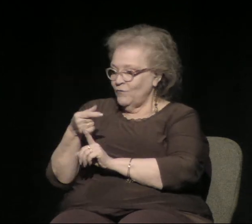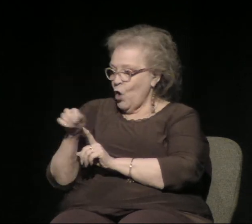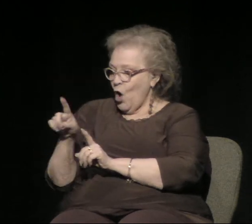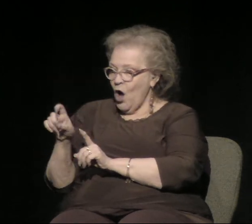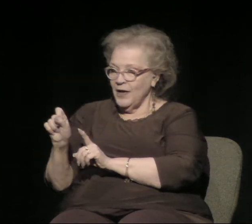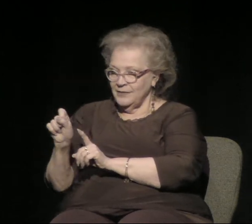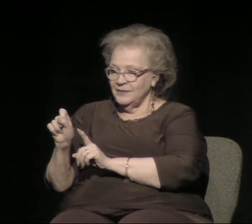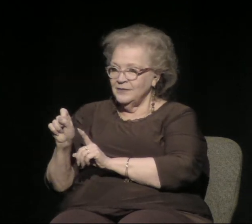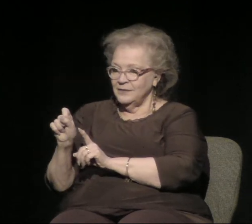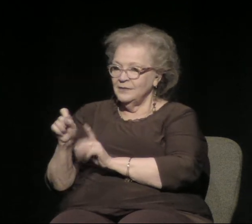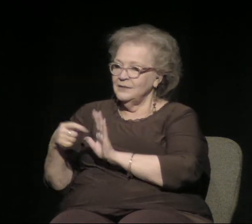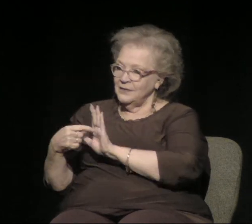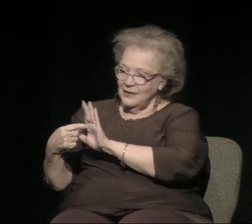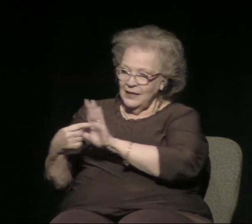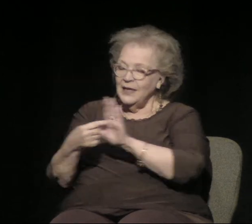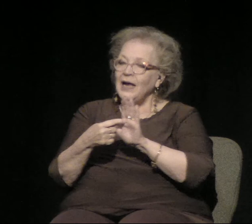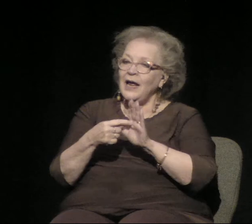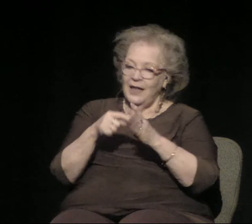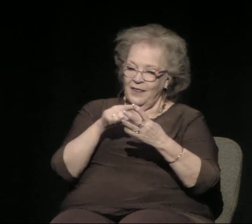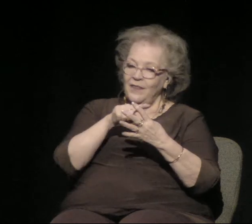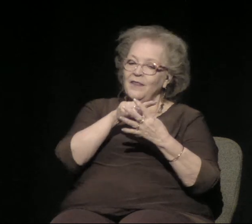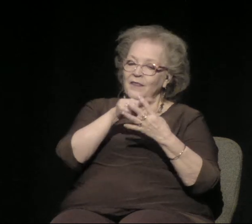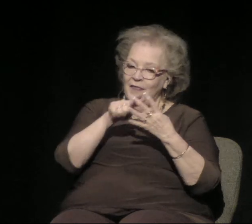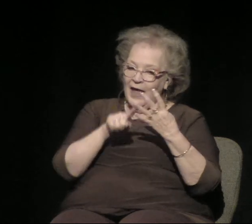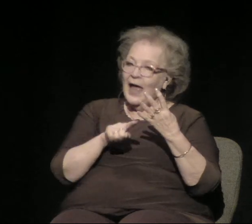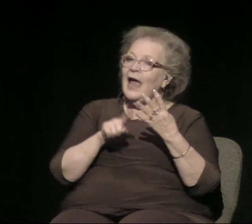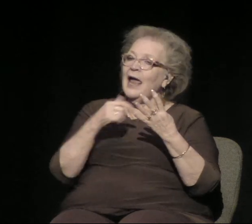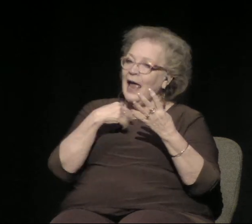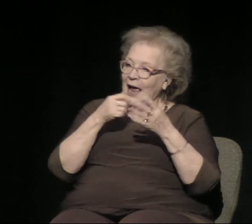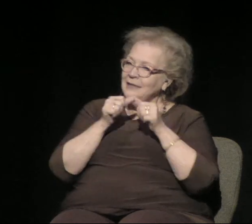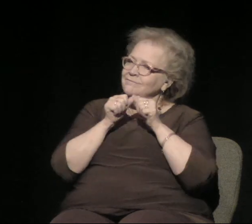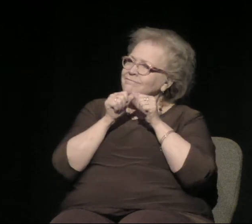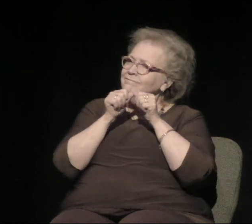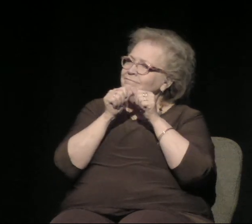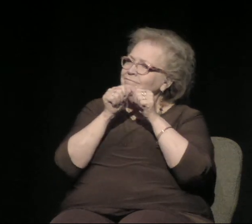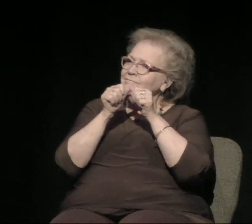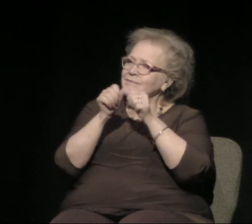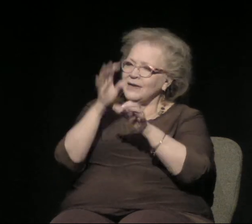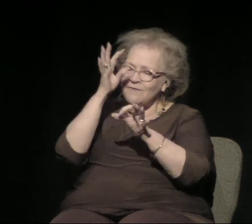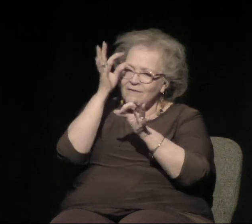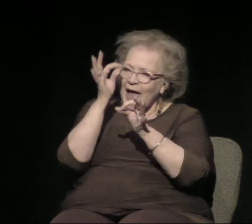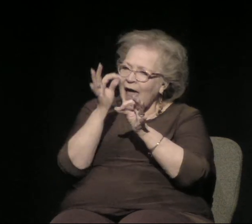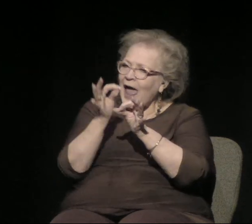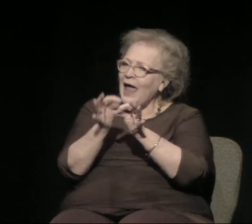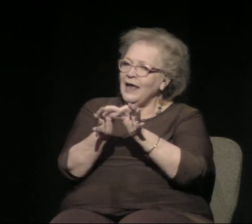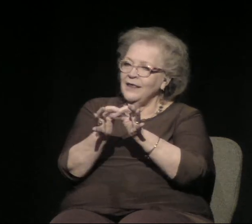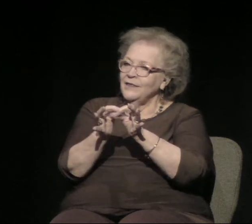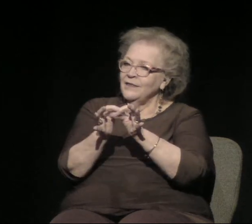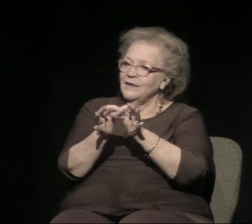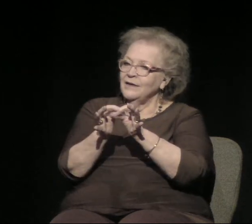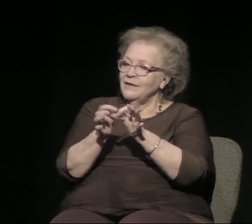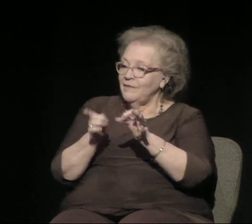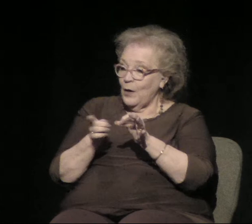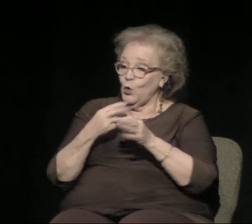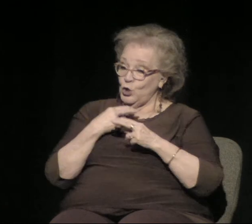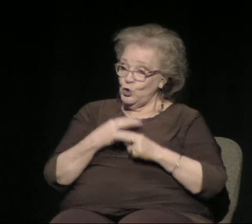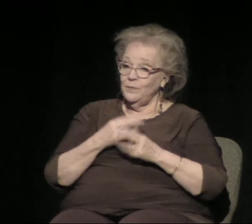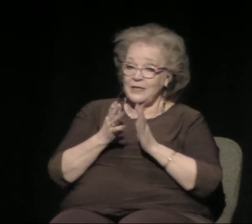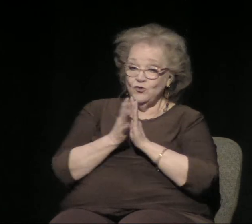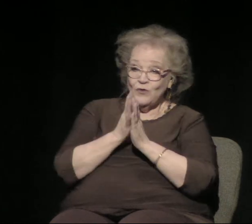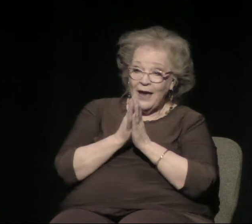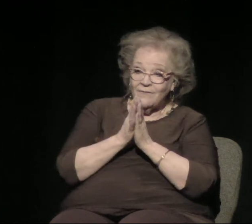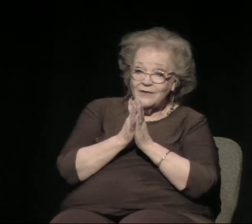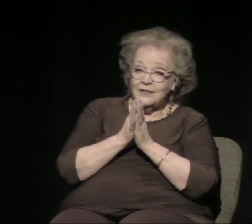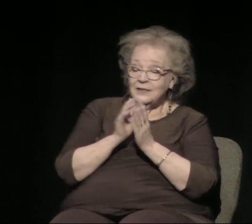time again displayed unwavering and consistent faith. Think about what these guys went through. They were human trafficked.